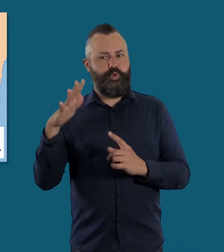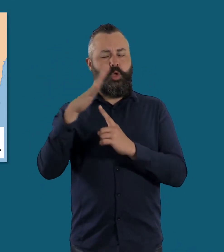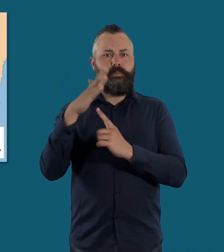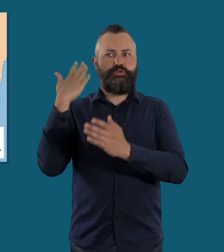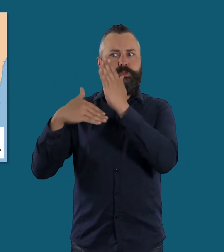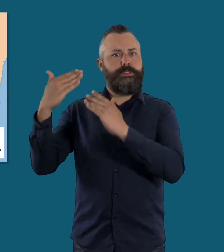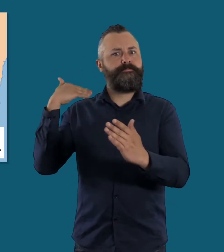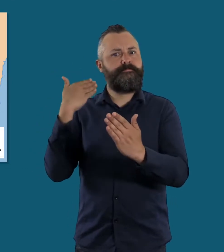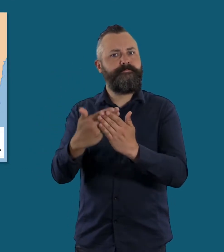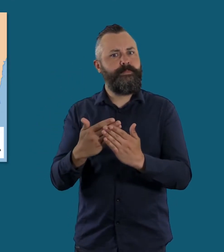in Australia's history.